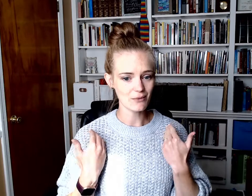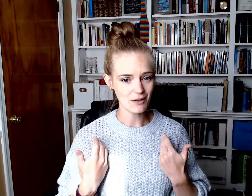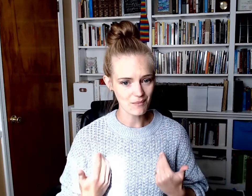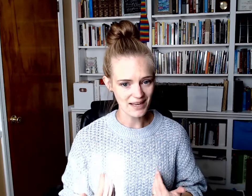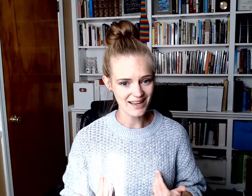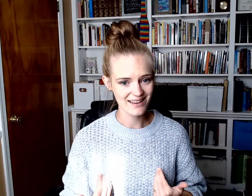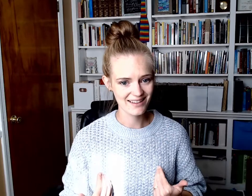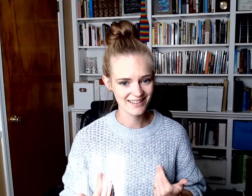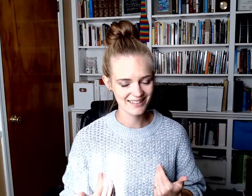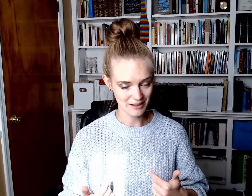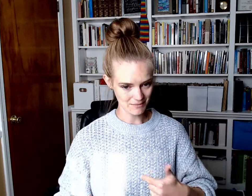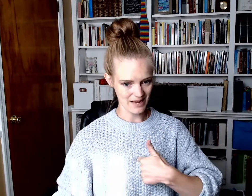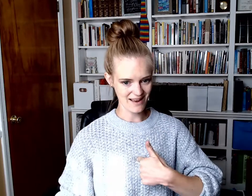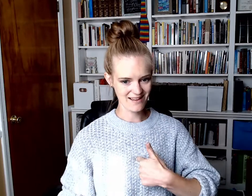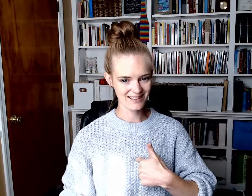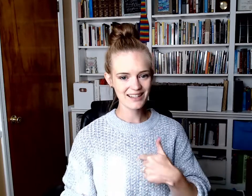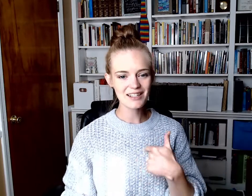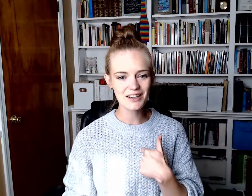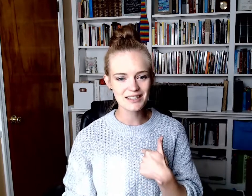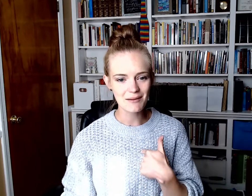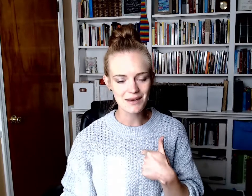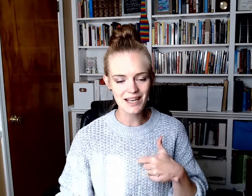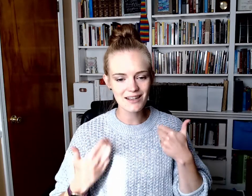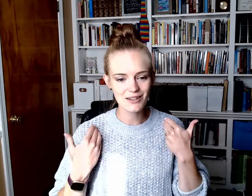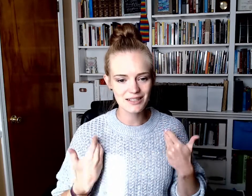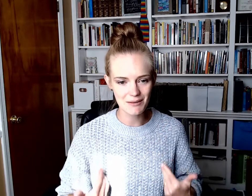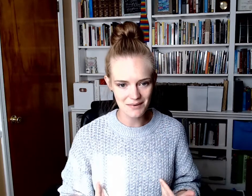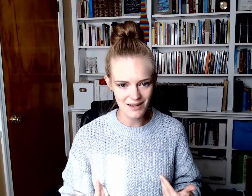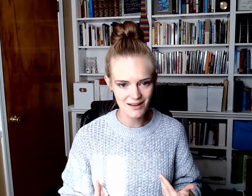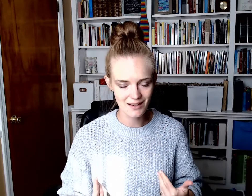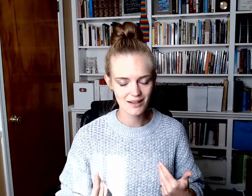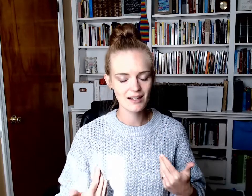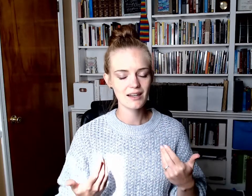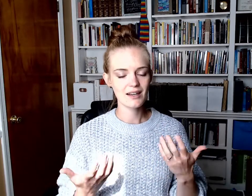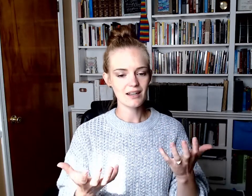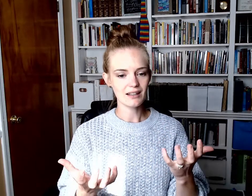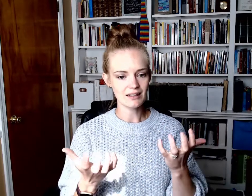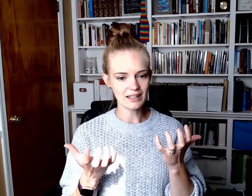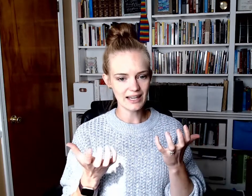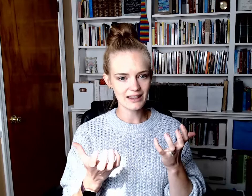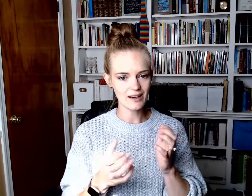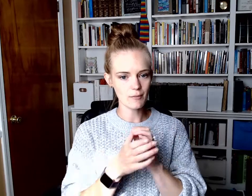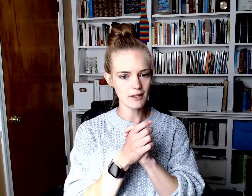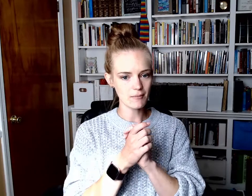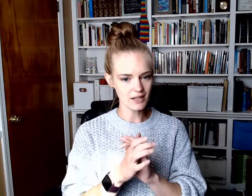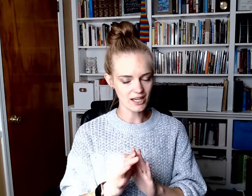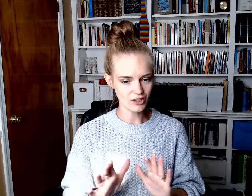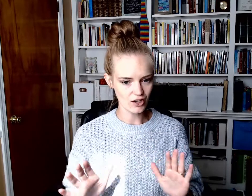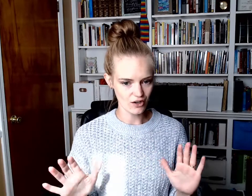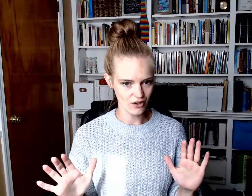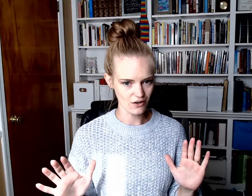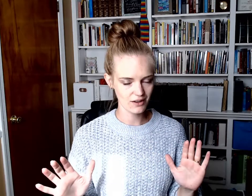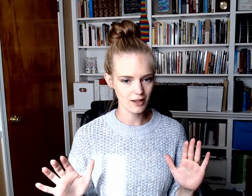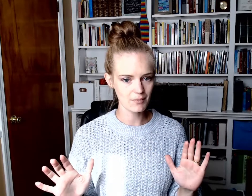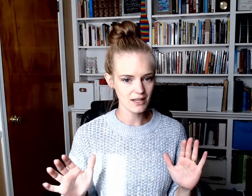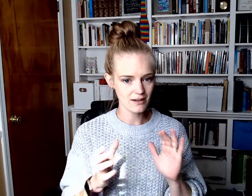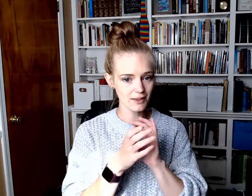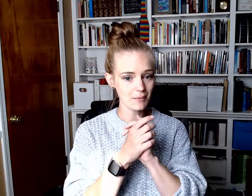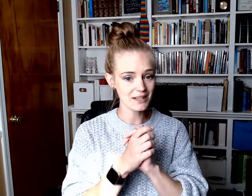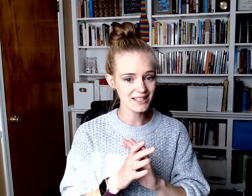me, me. You can say me, you can say me. Let there be peace on earth, the peace that was